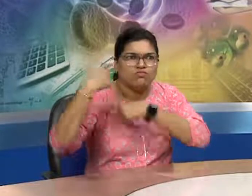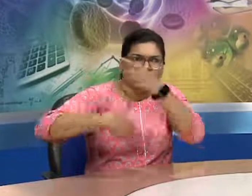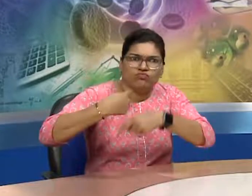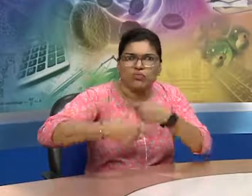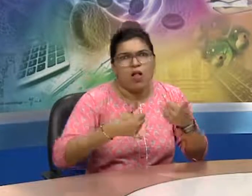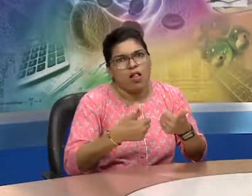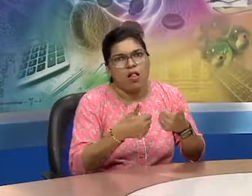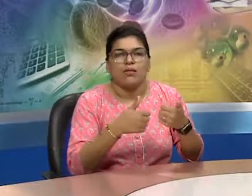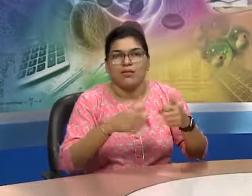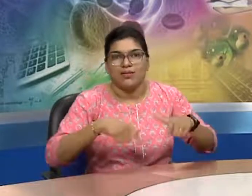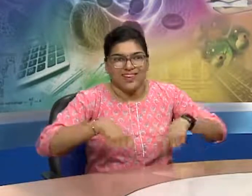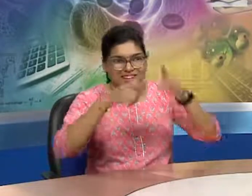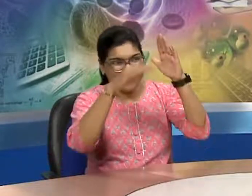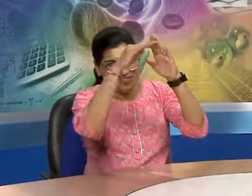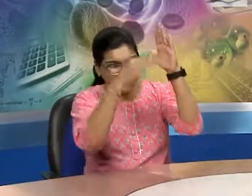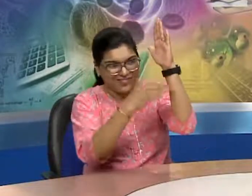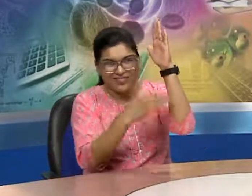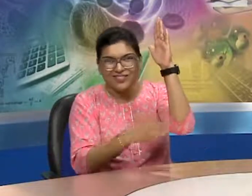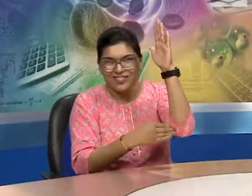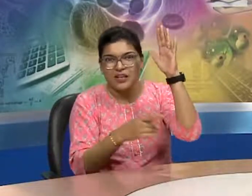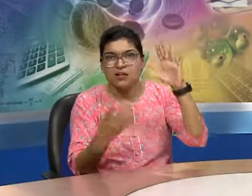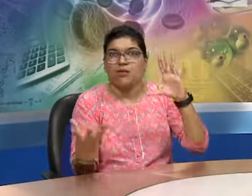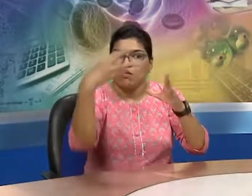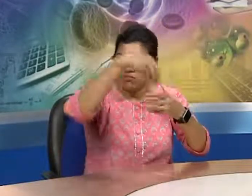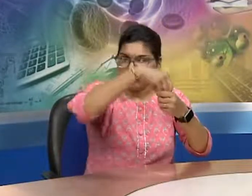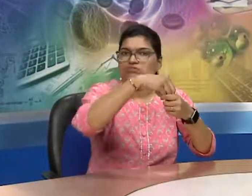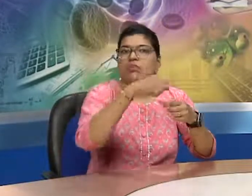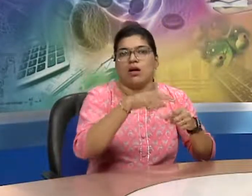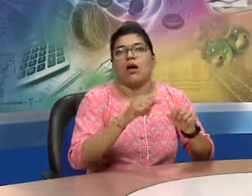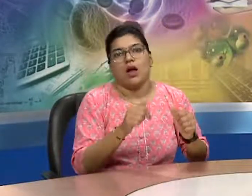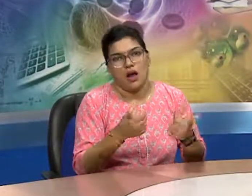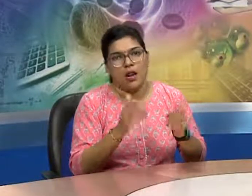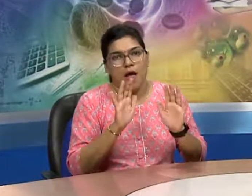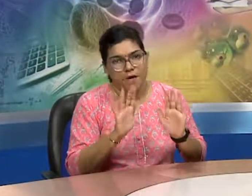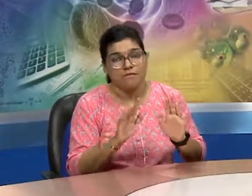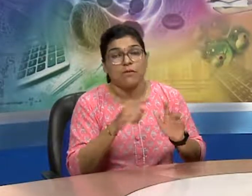just like phosphorus and nitrogen.